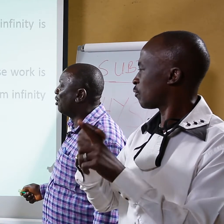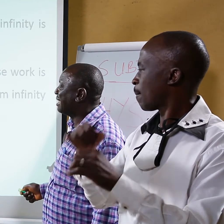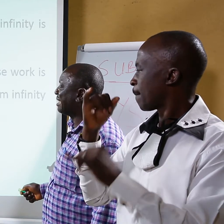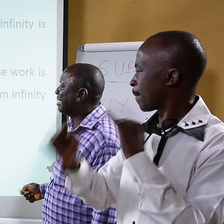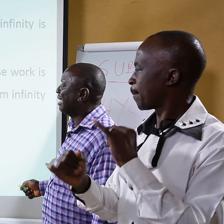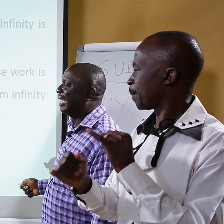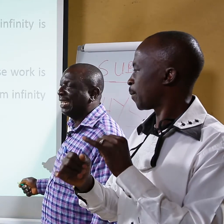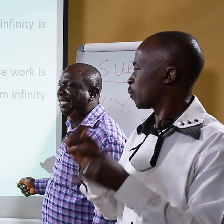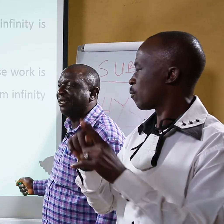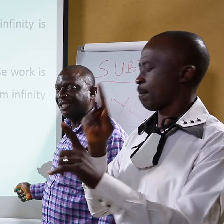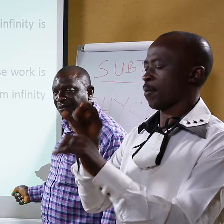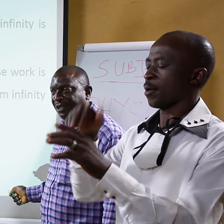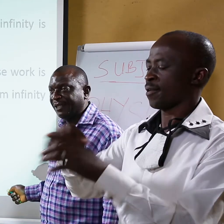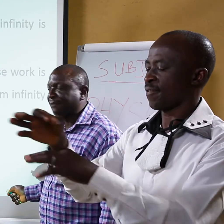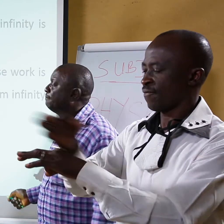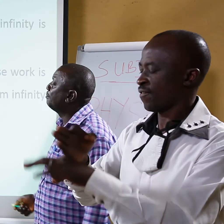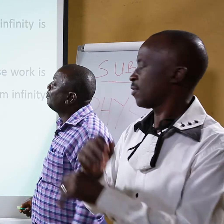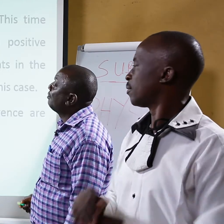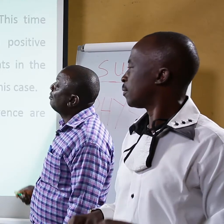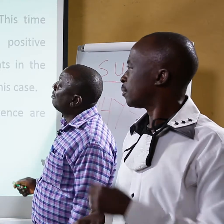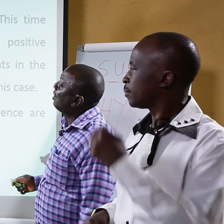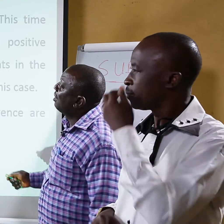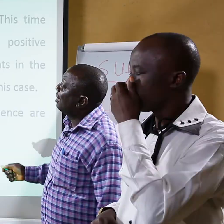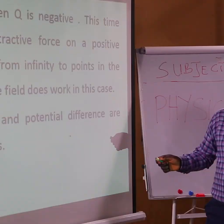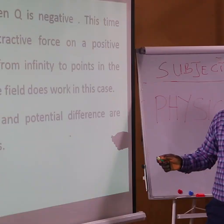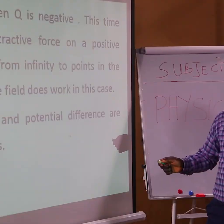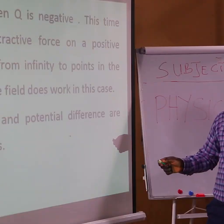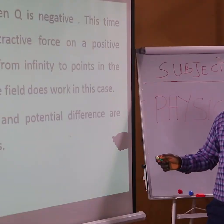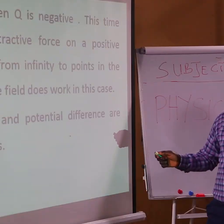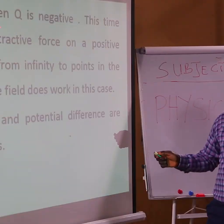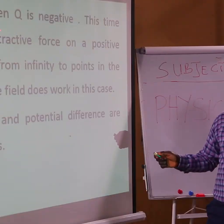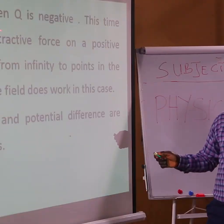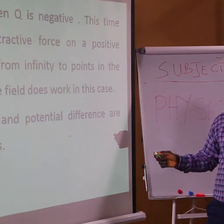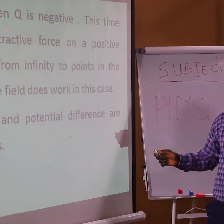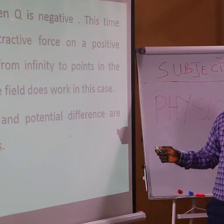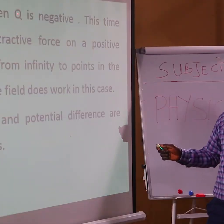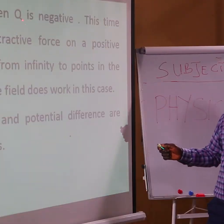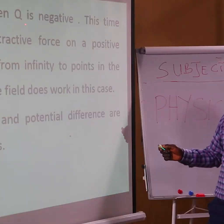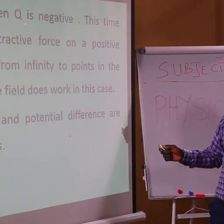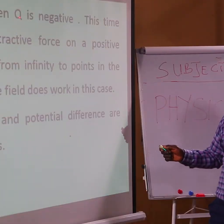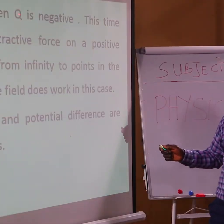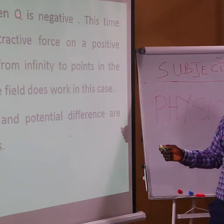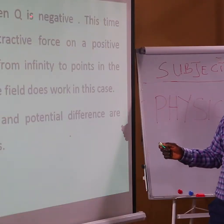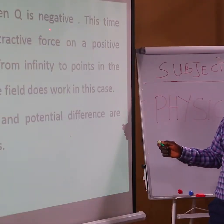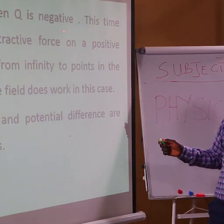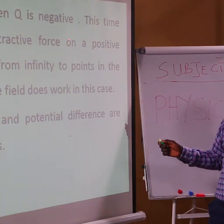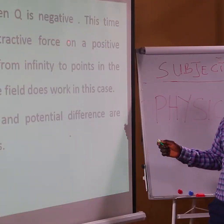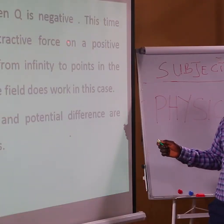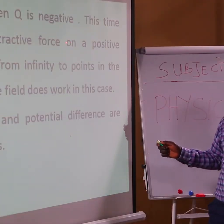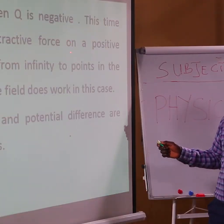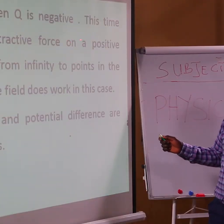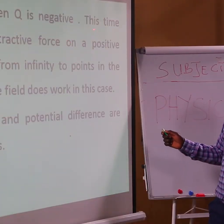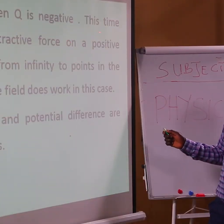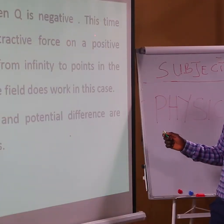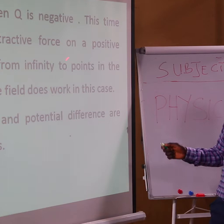to points in the field. And V is negative when capital Q is